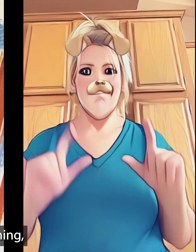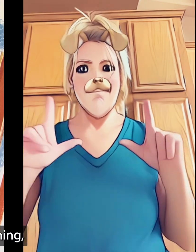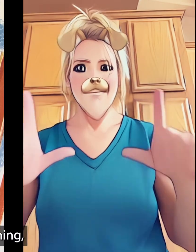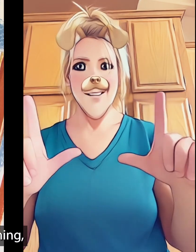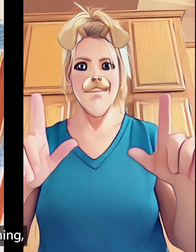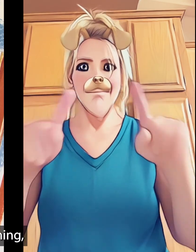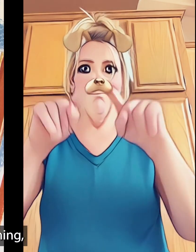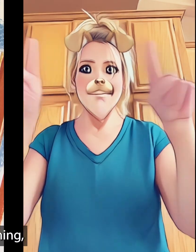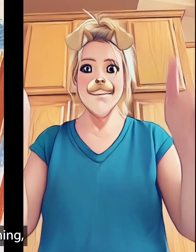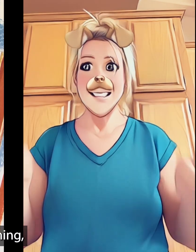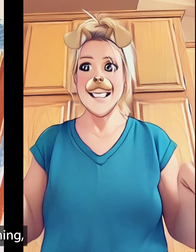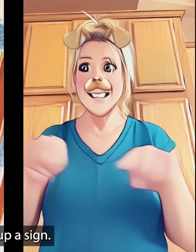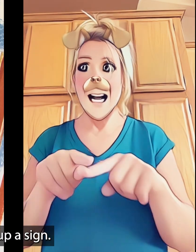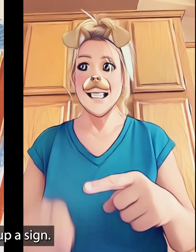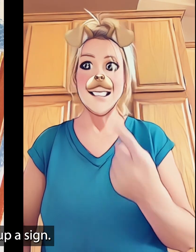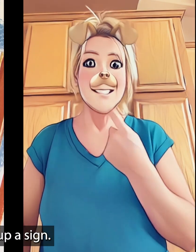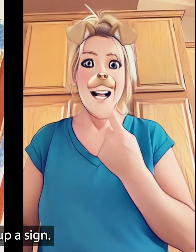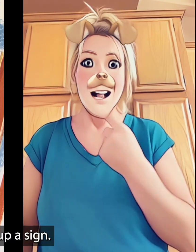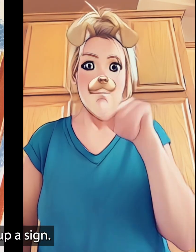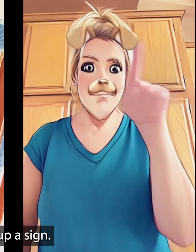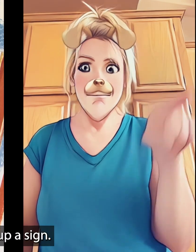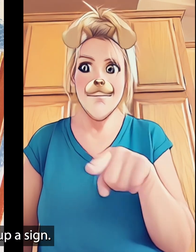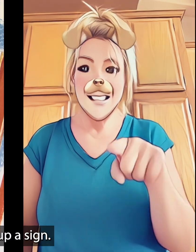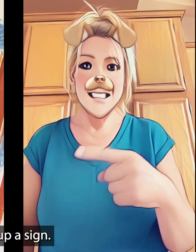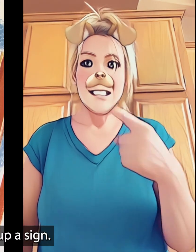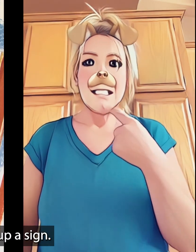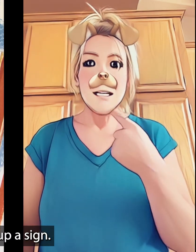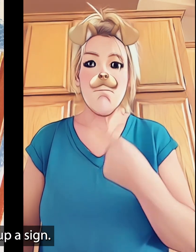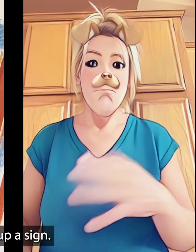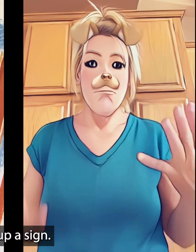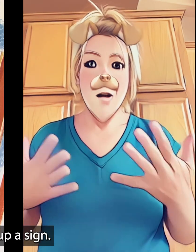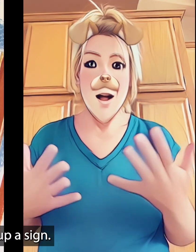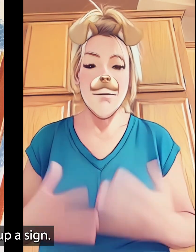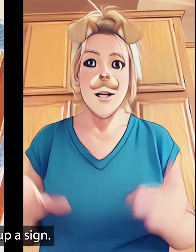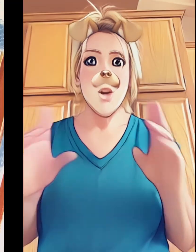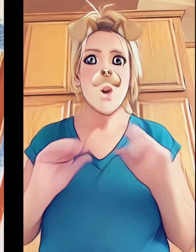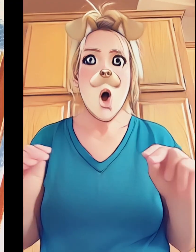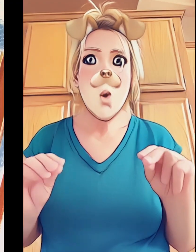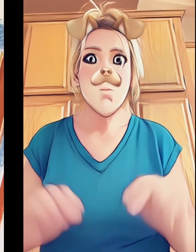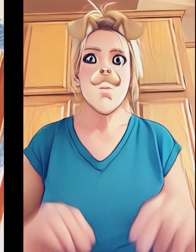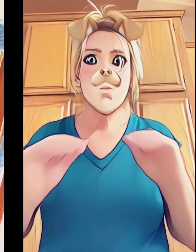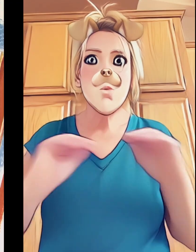The next morning, someone had put up a sign